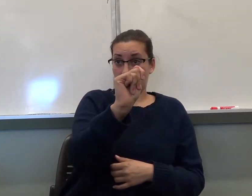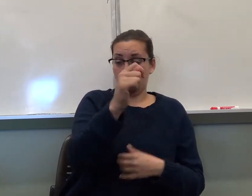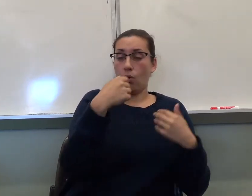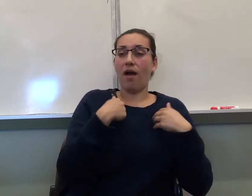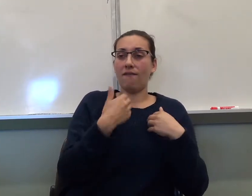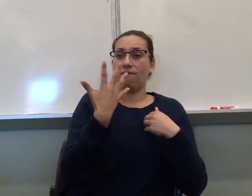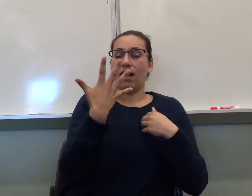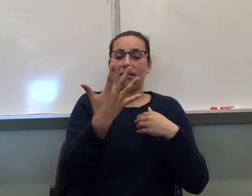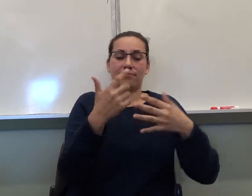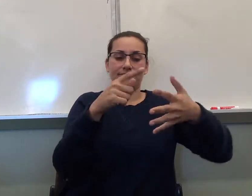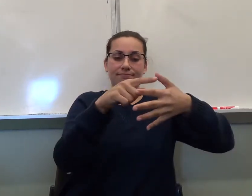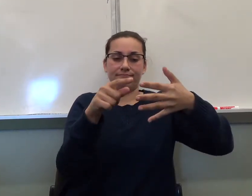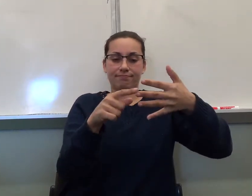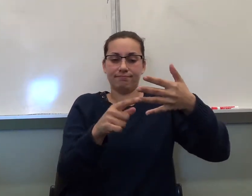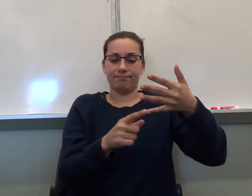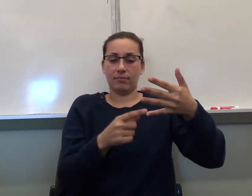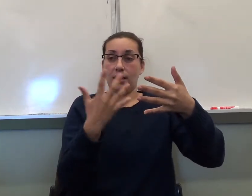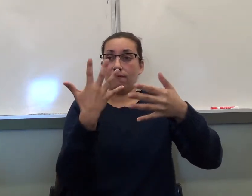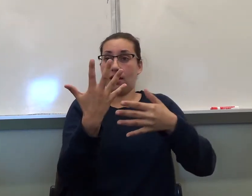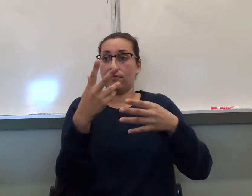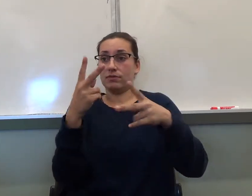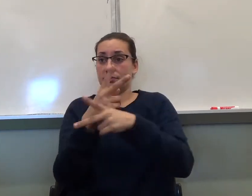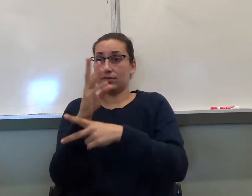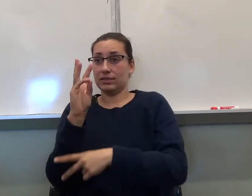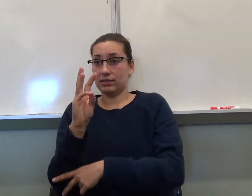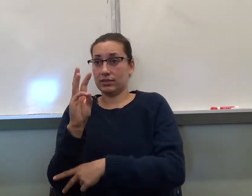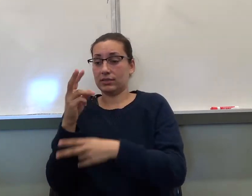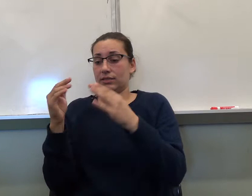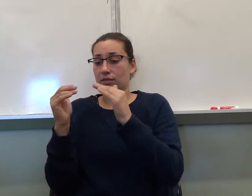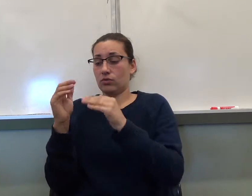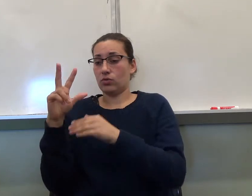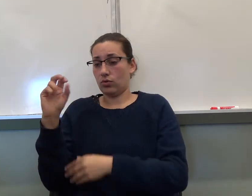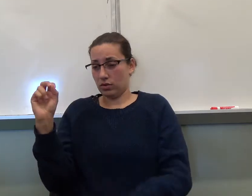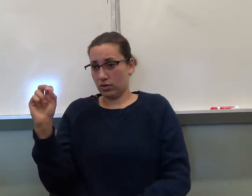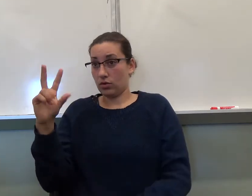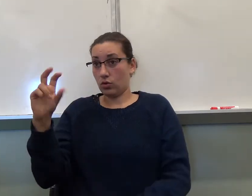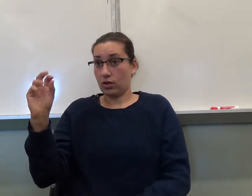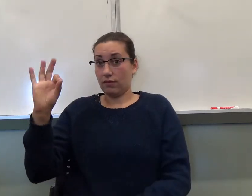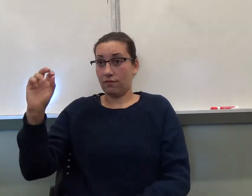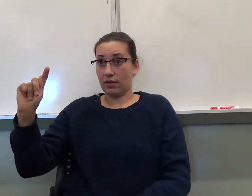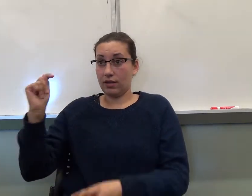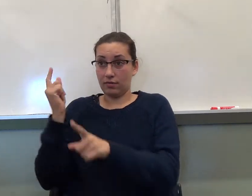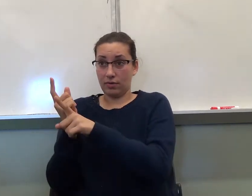6 is going to give you 30 inches, 30 feet right there, excuse me, that's 30 feet.